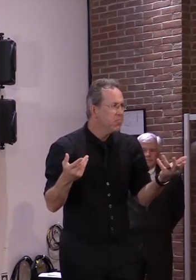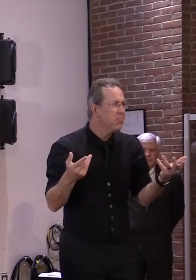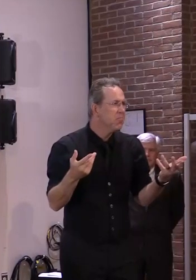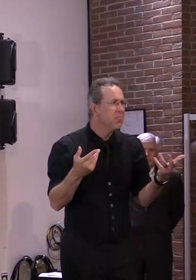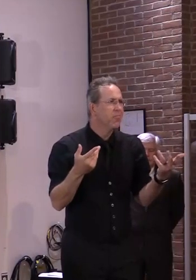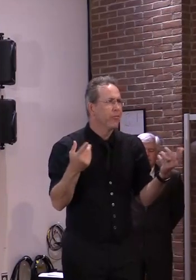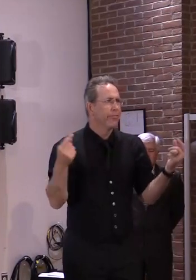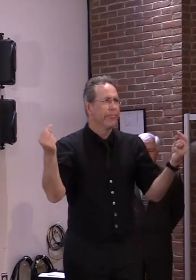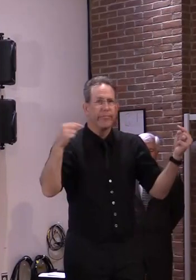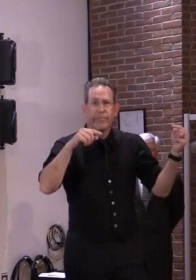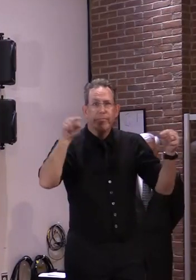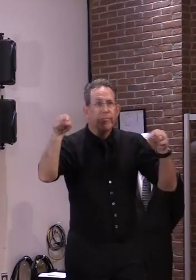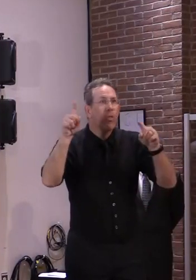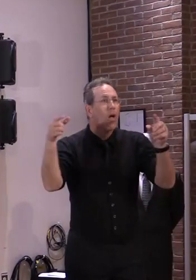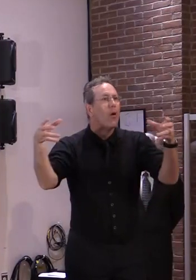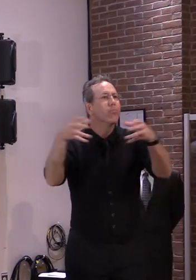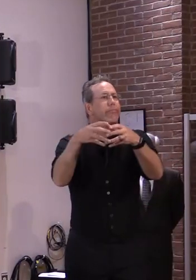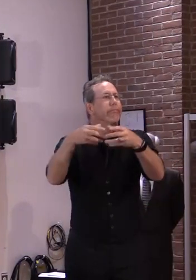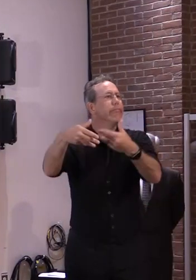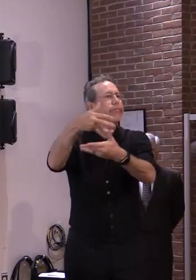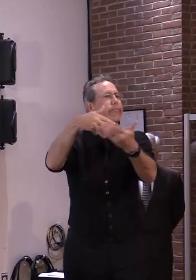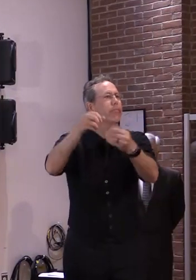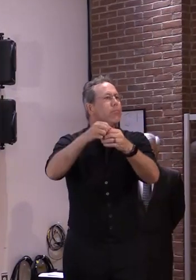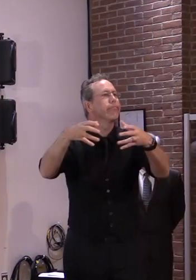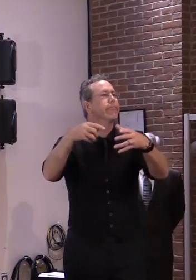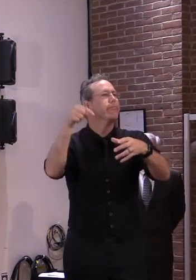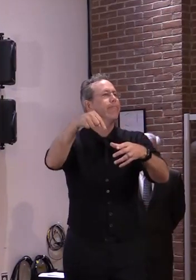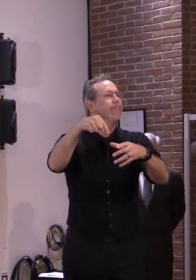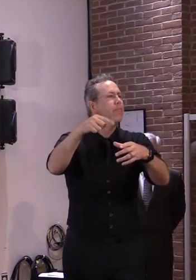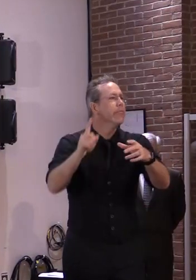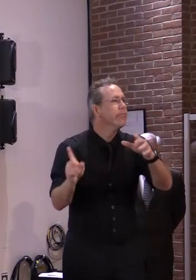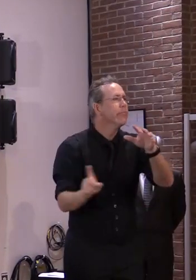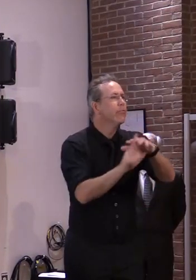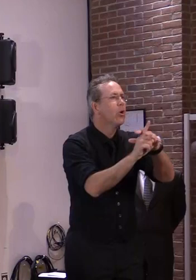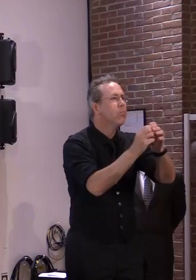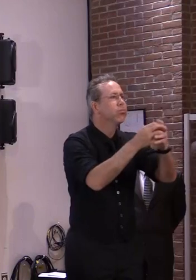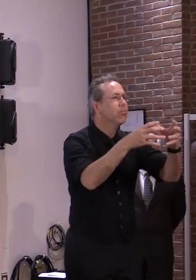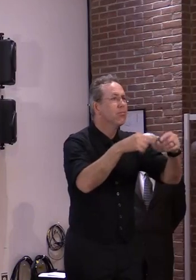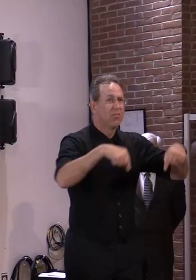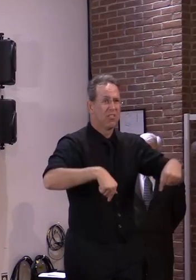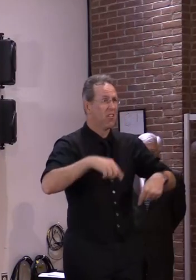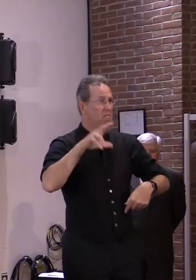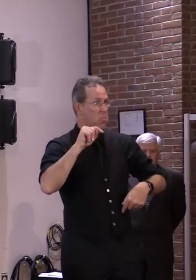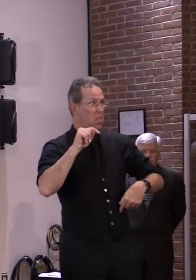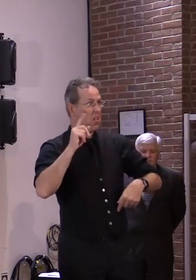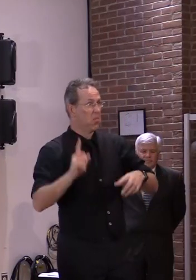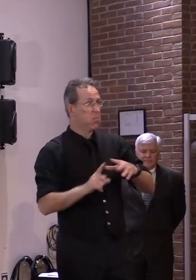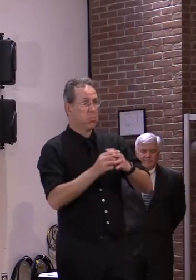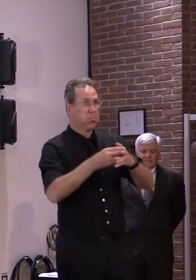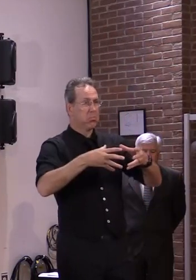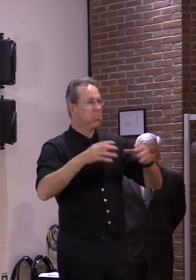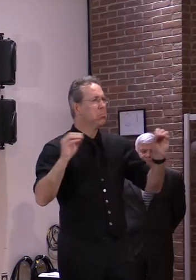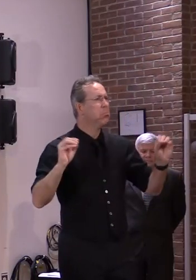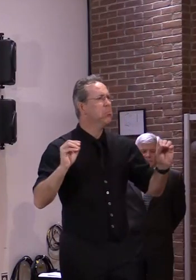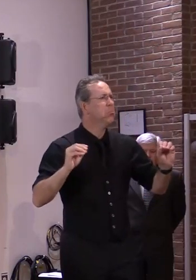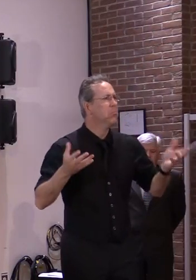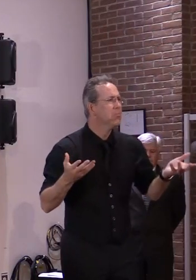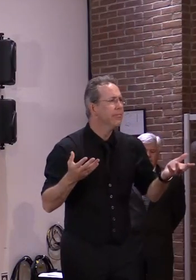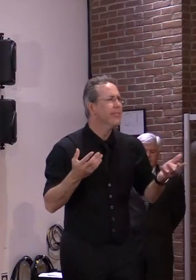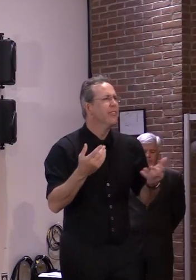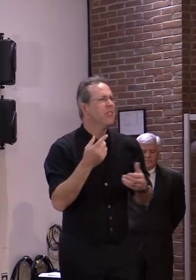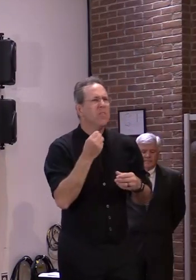transmitted very readily to Vermonters or to other people because it'll reach a dead end, most of the people